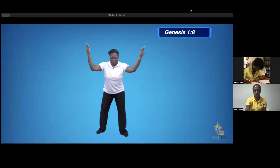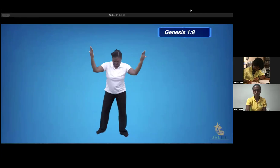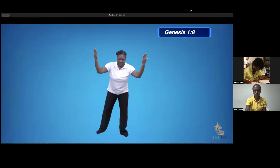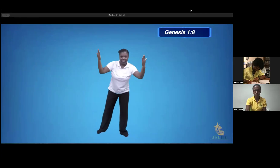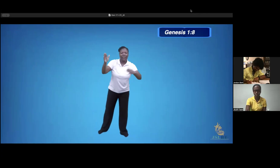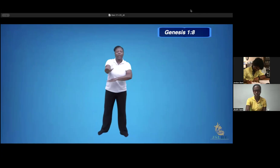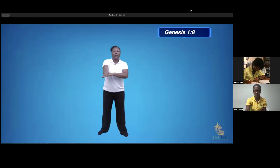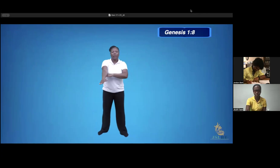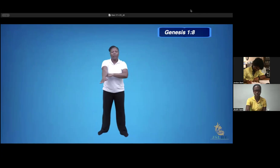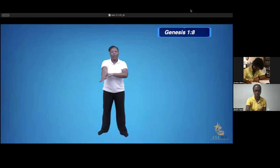No.